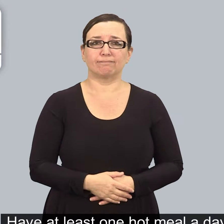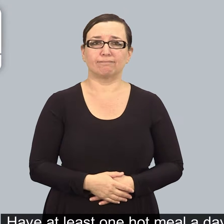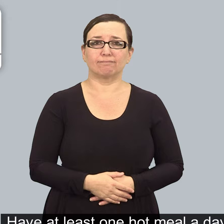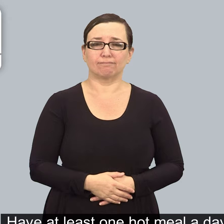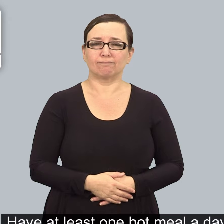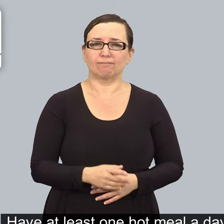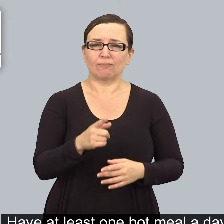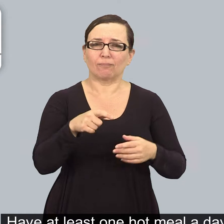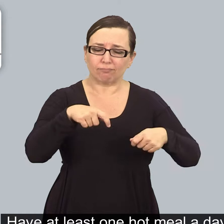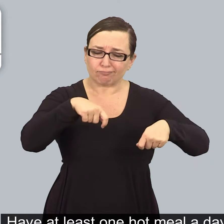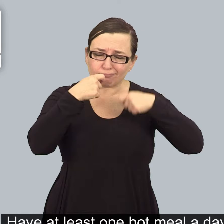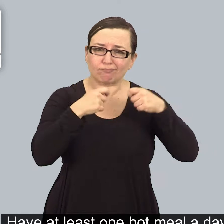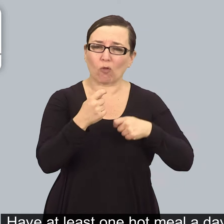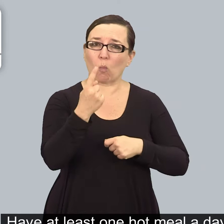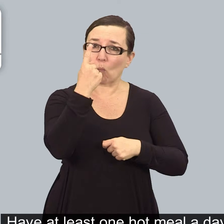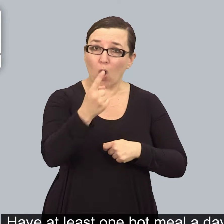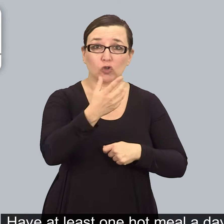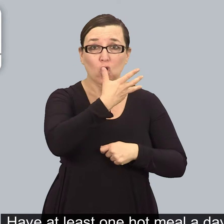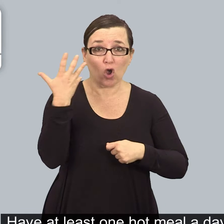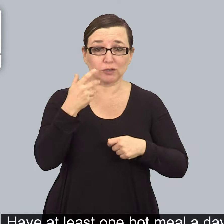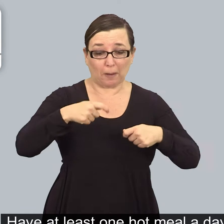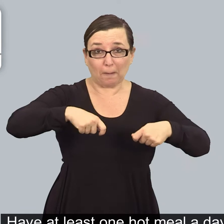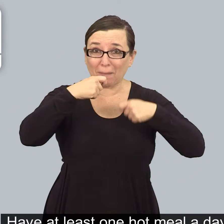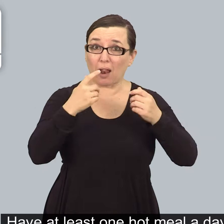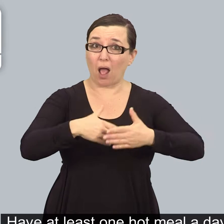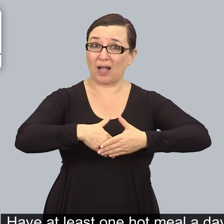have at least one hot meal a day to keep your energy levels up,